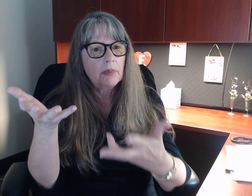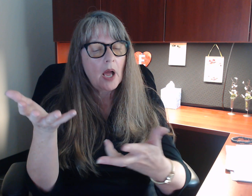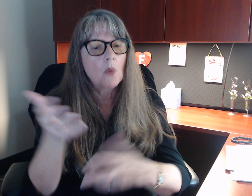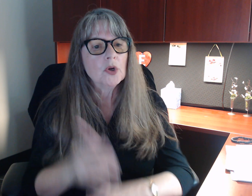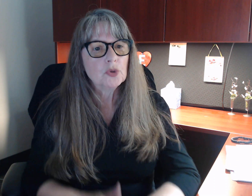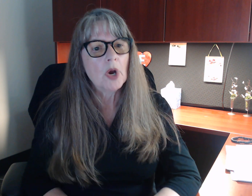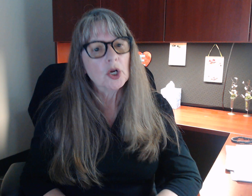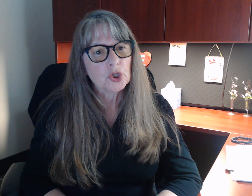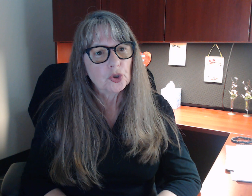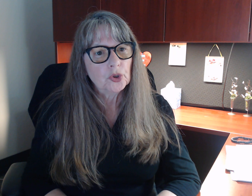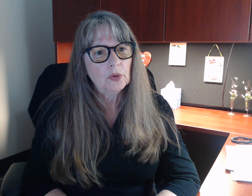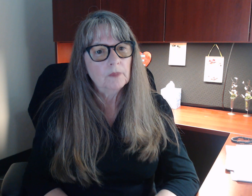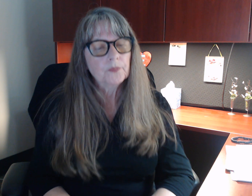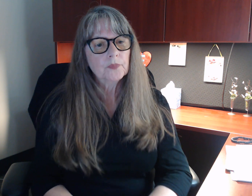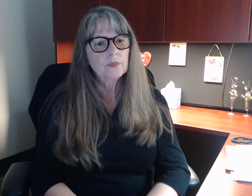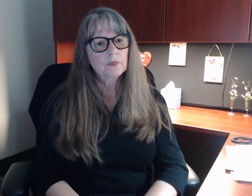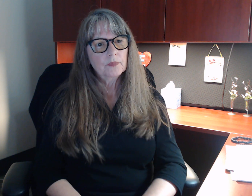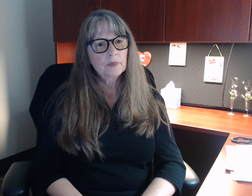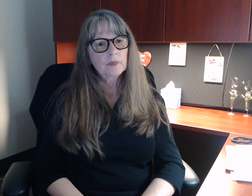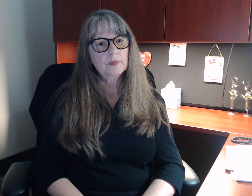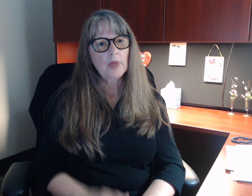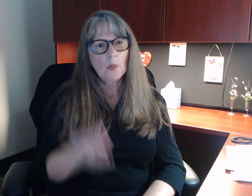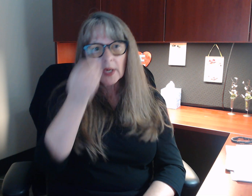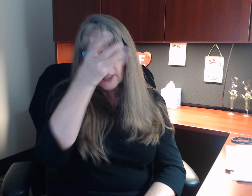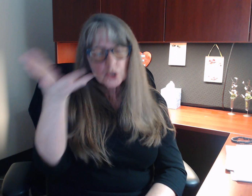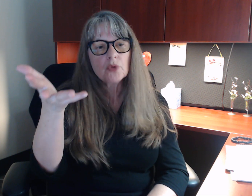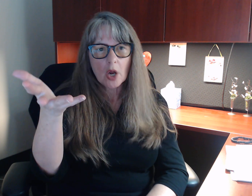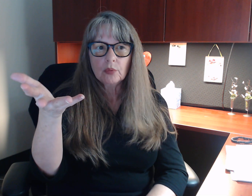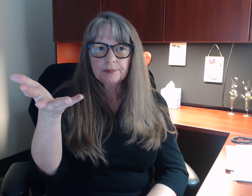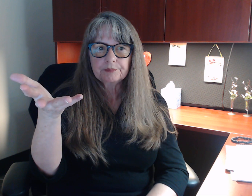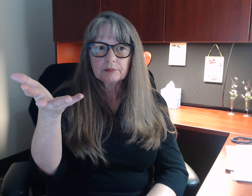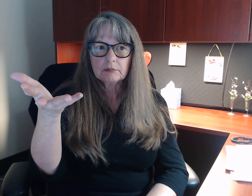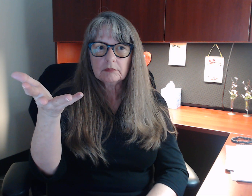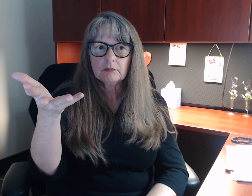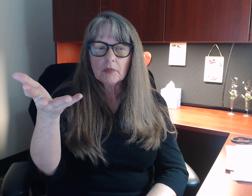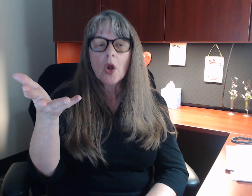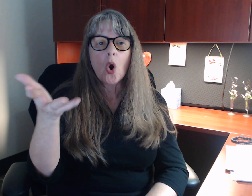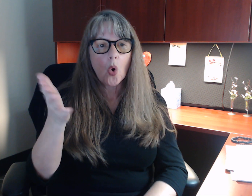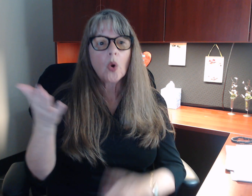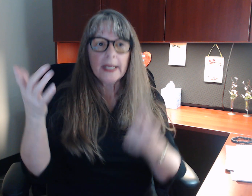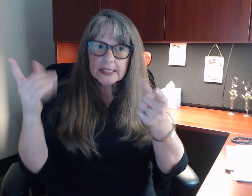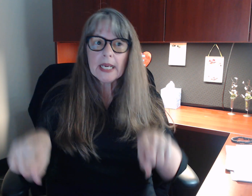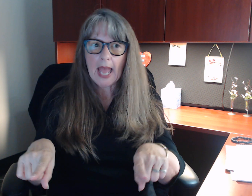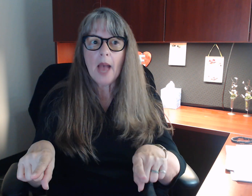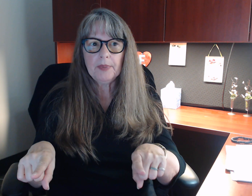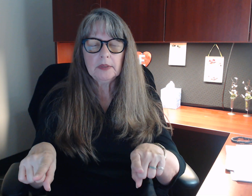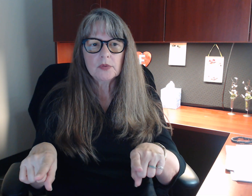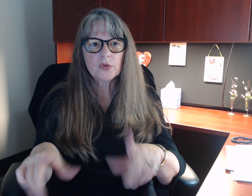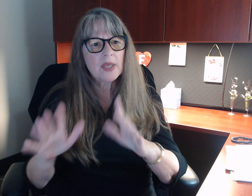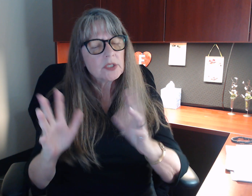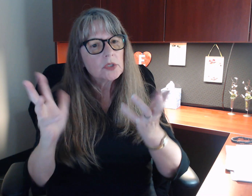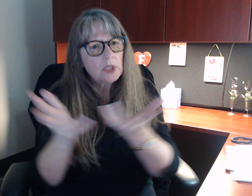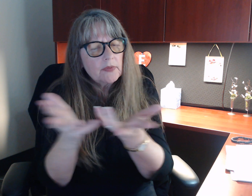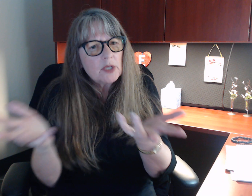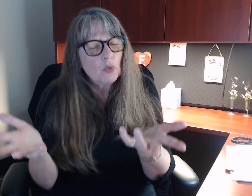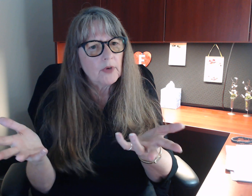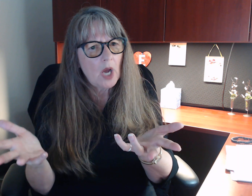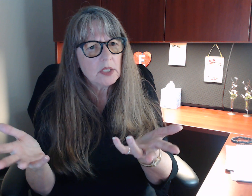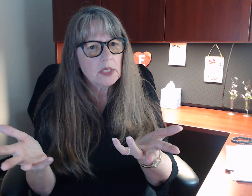I want to assure you. I want to let you know. Or it's going to happen. So that's more of a concept,